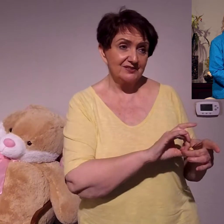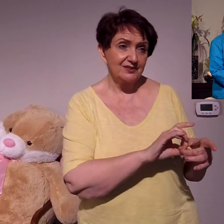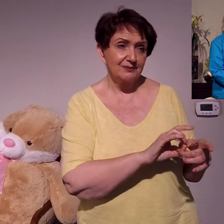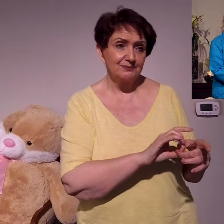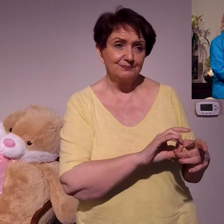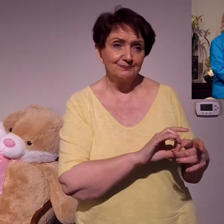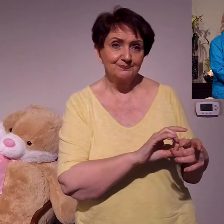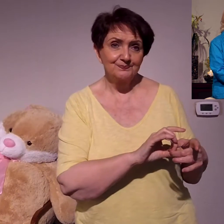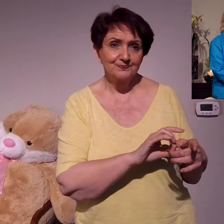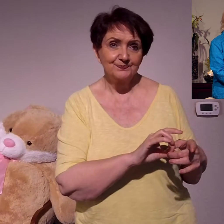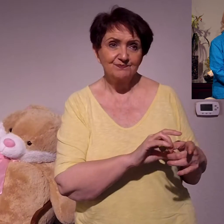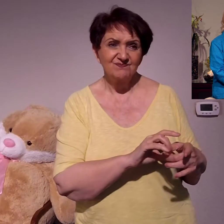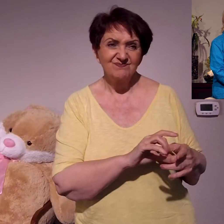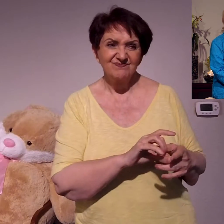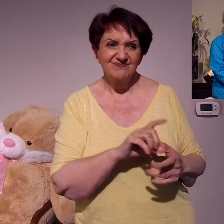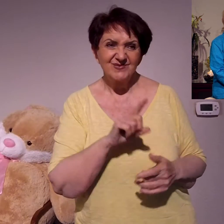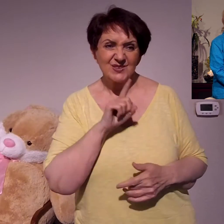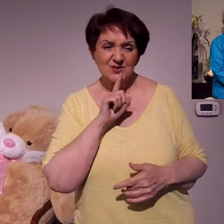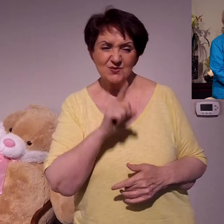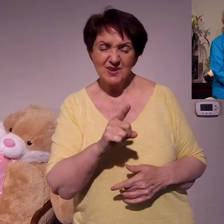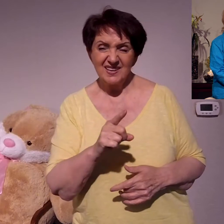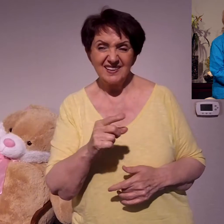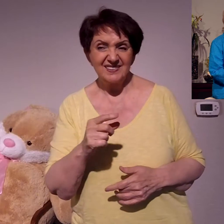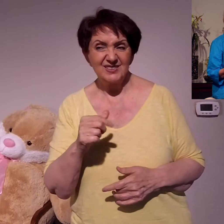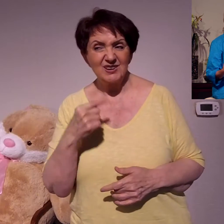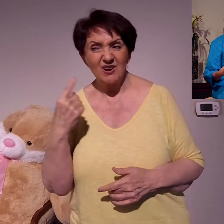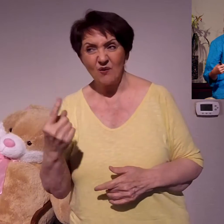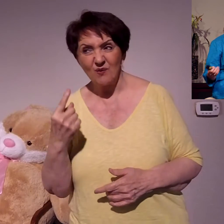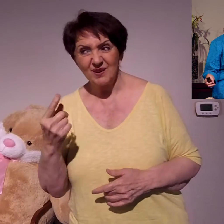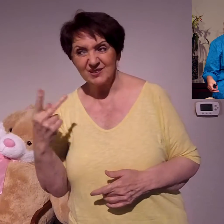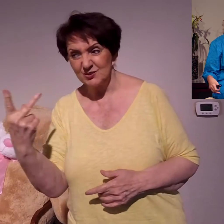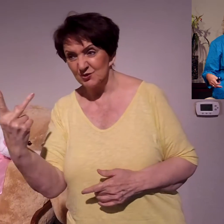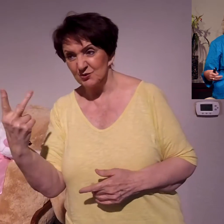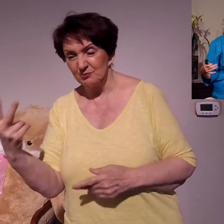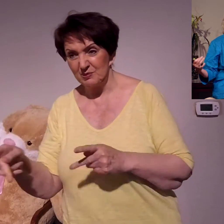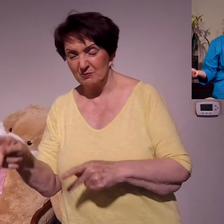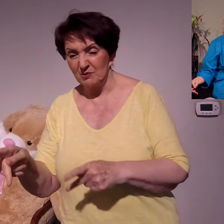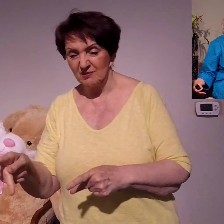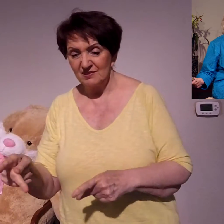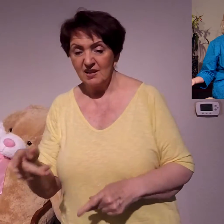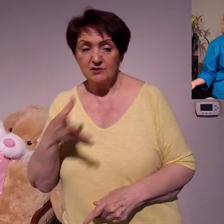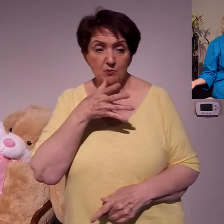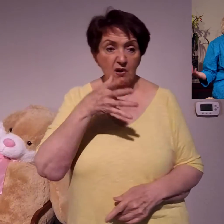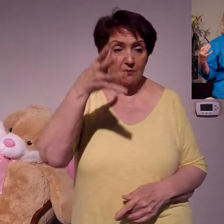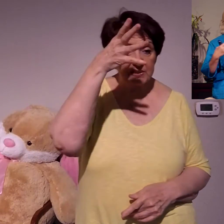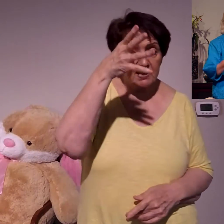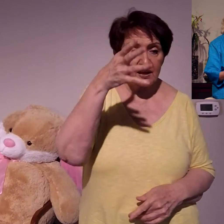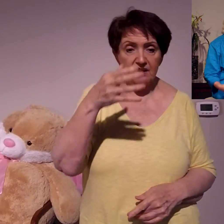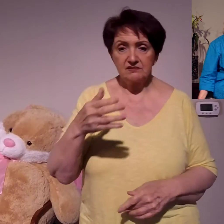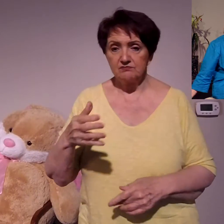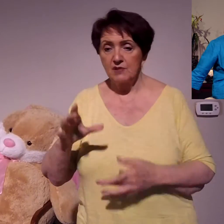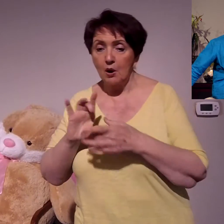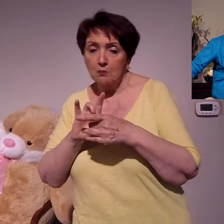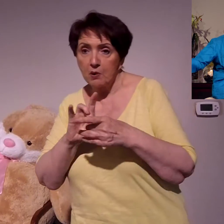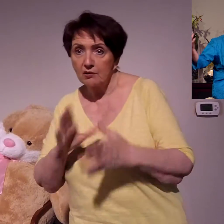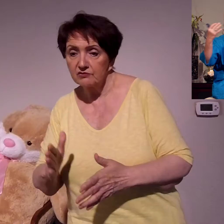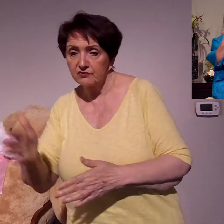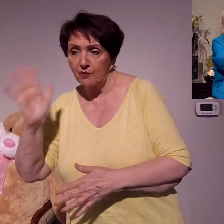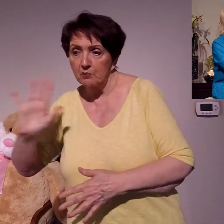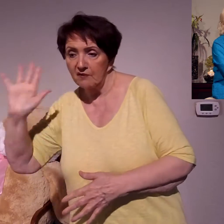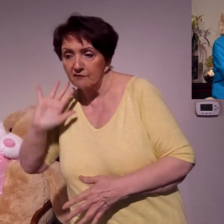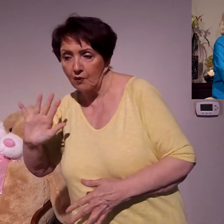relationship, there's really not just the two people, right? There's mom and dad and previous partners and all of that stuff. All of those people, they